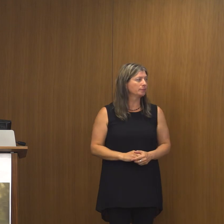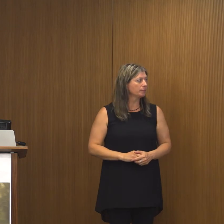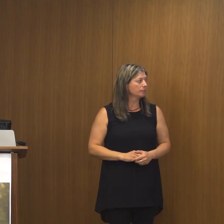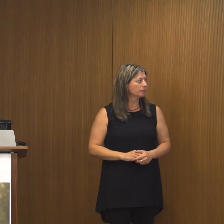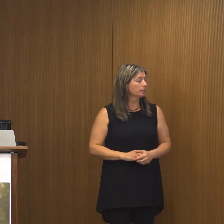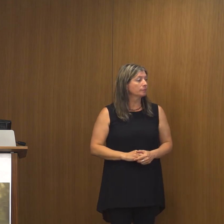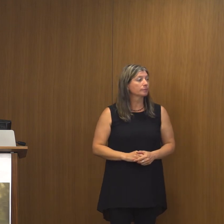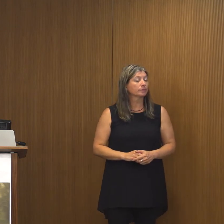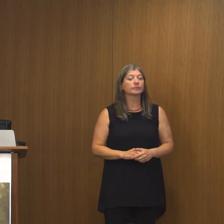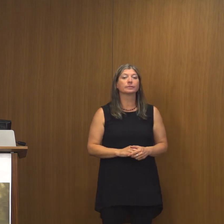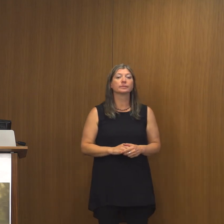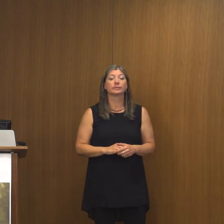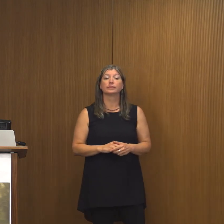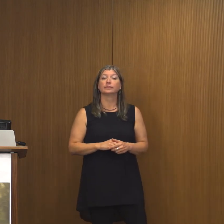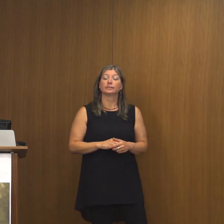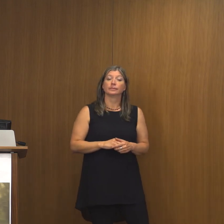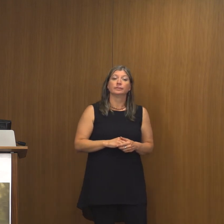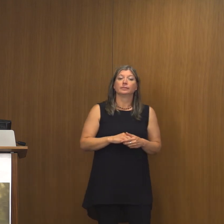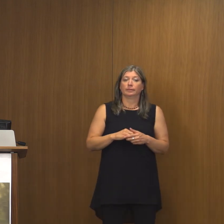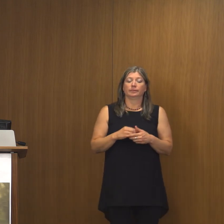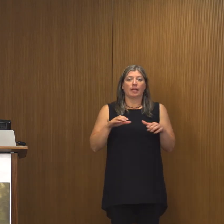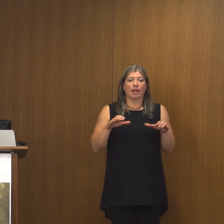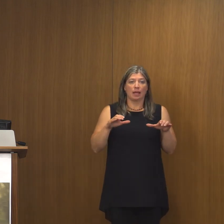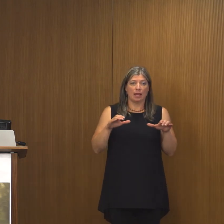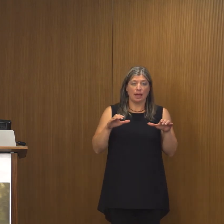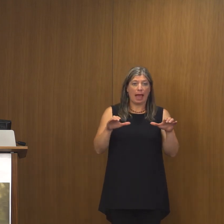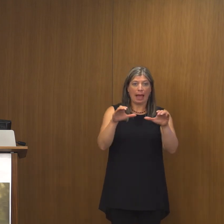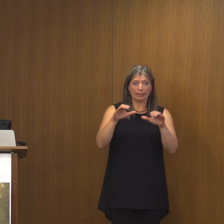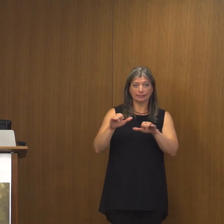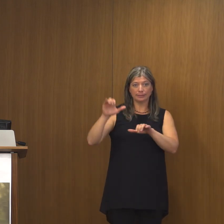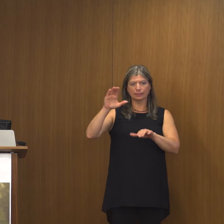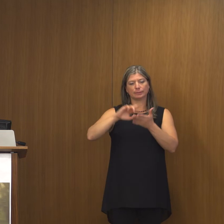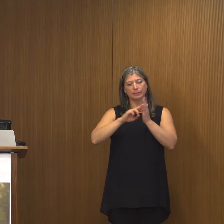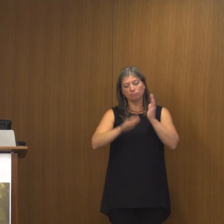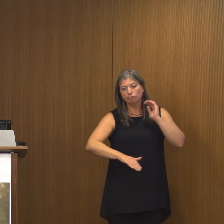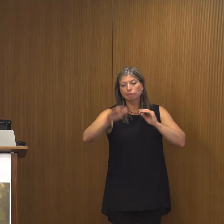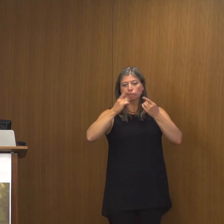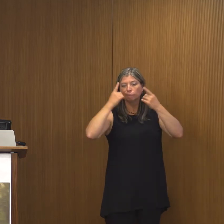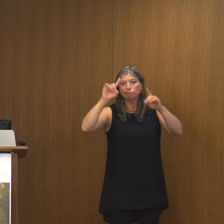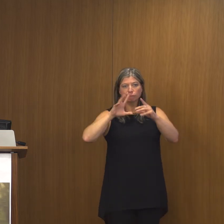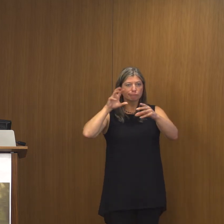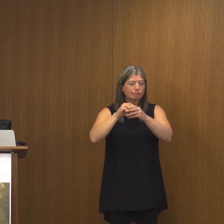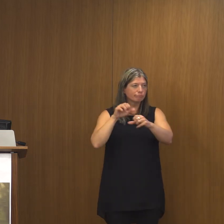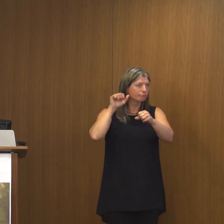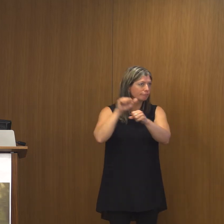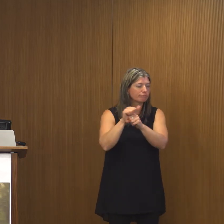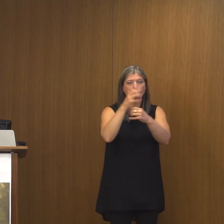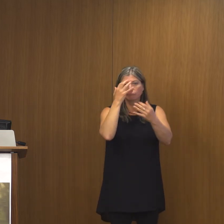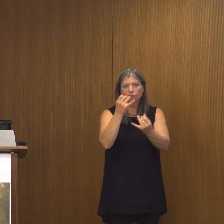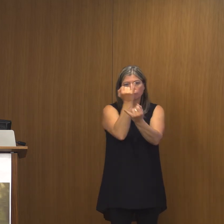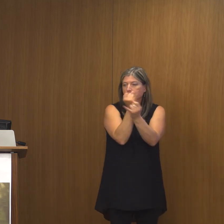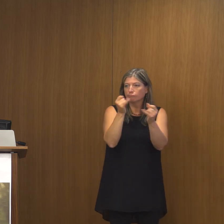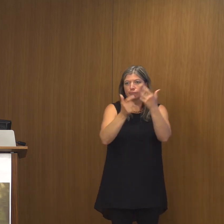Active citizenship through universal design, so planning and monitoring infrastructure design to facilitate universal access principles in